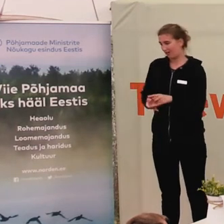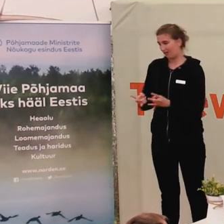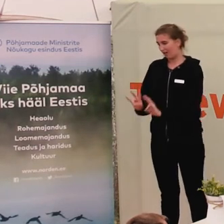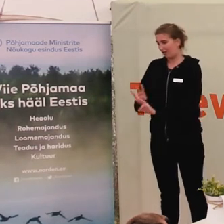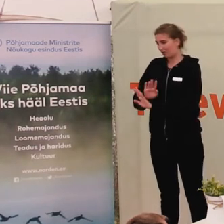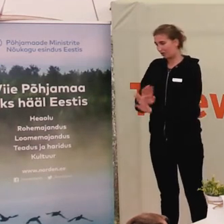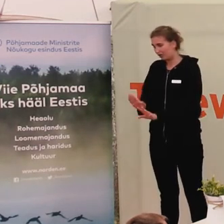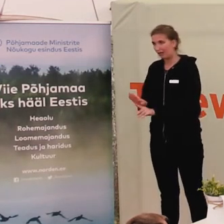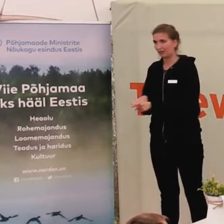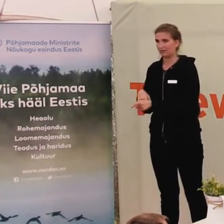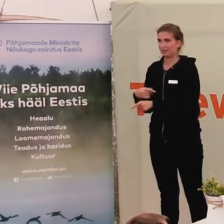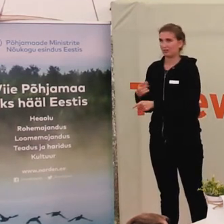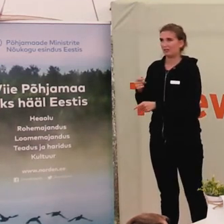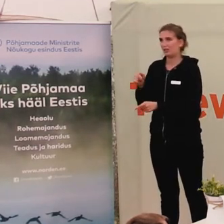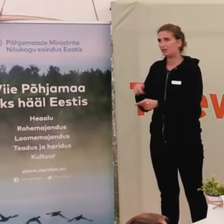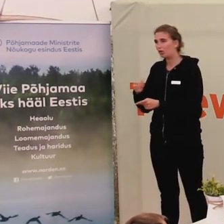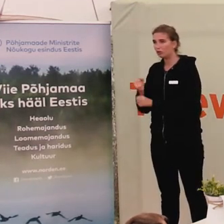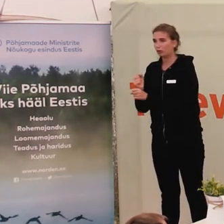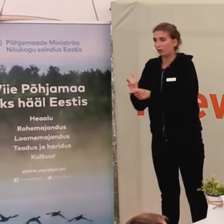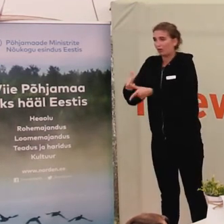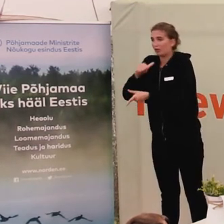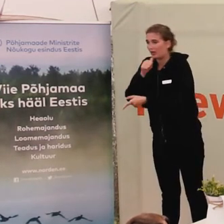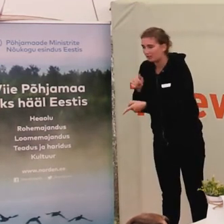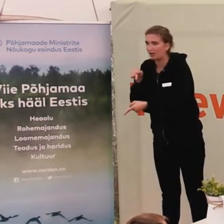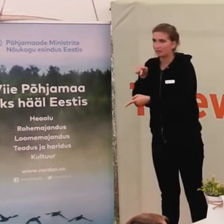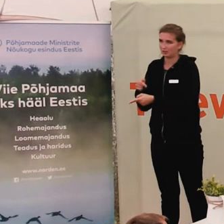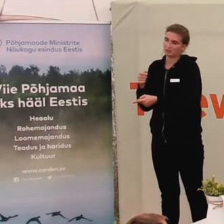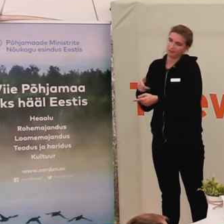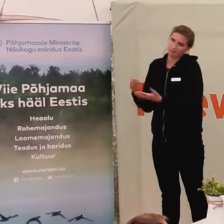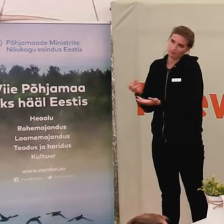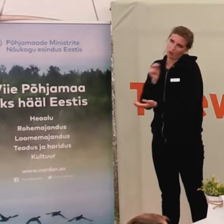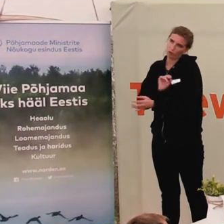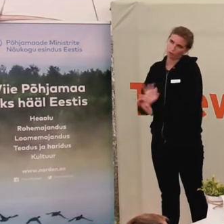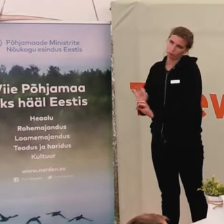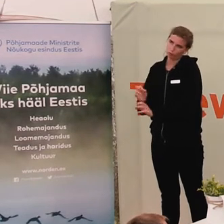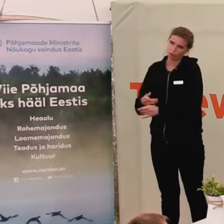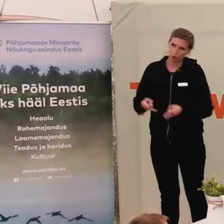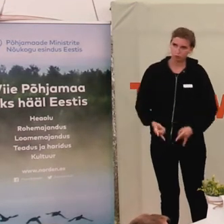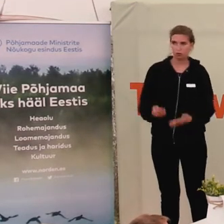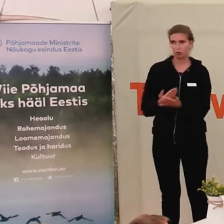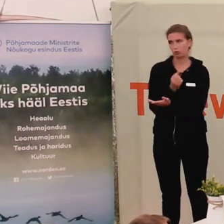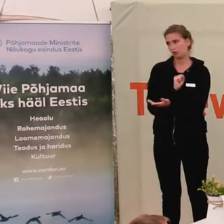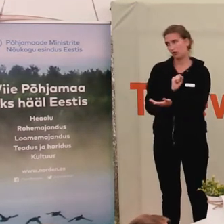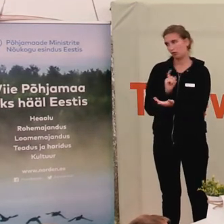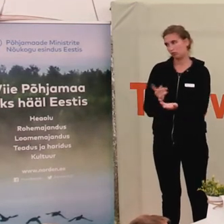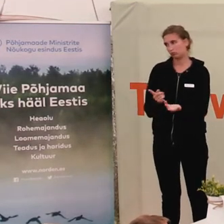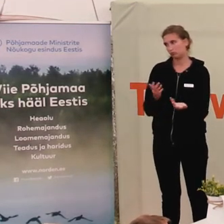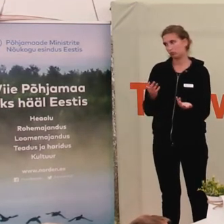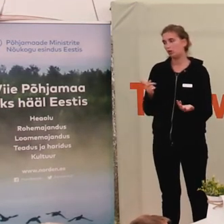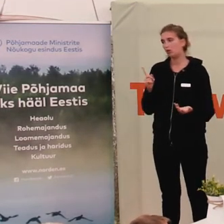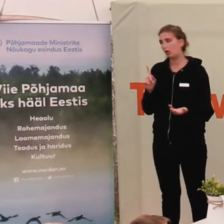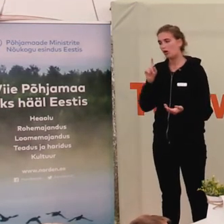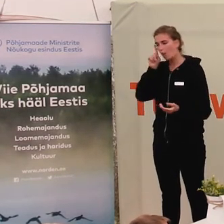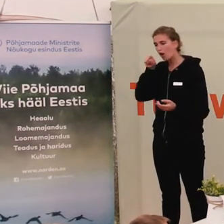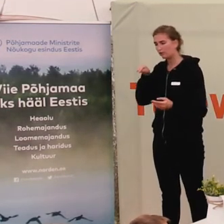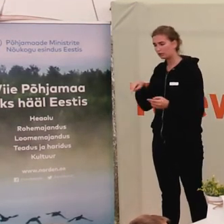age of working, so they won't be useful for you economically. So this is a vicious circle there, but it's going to be broken, I'm